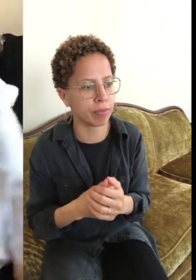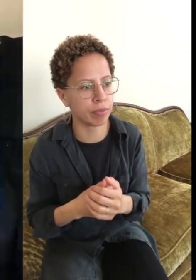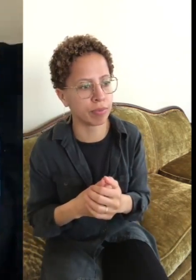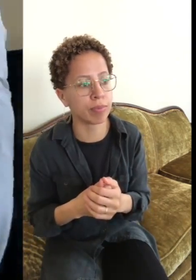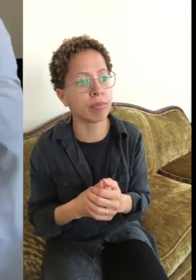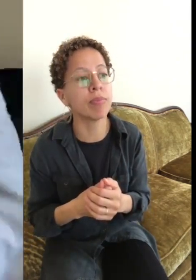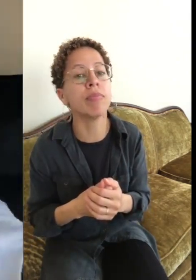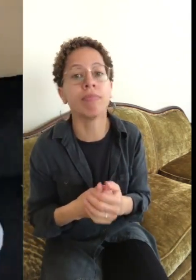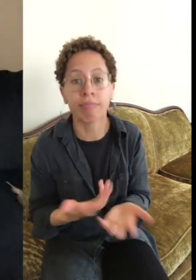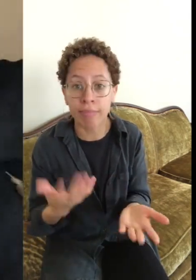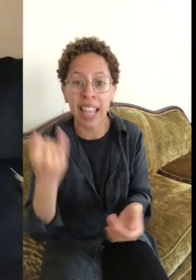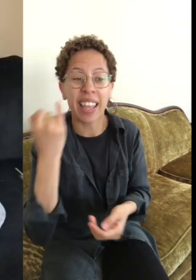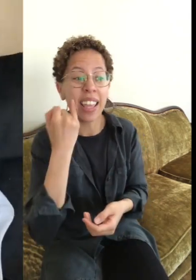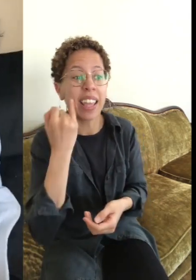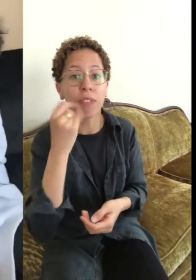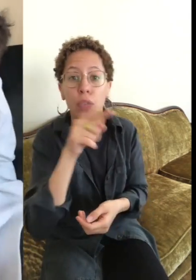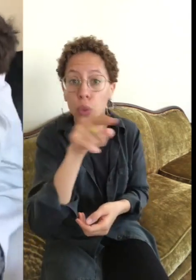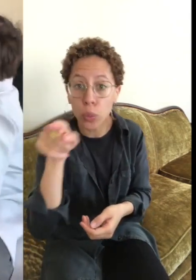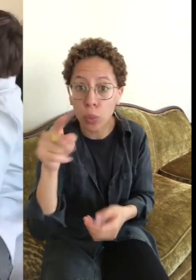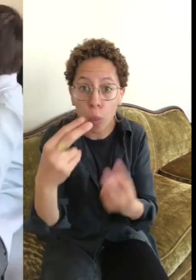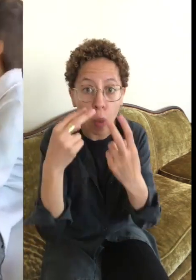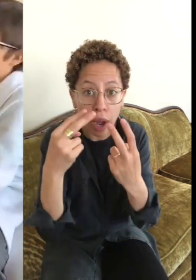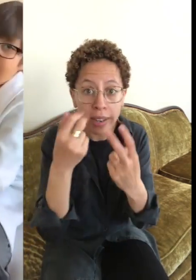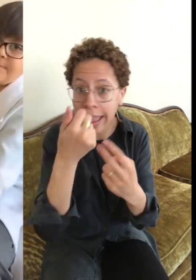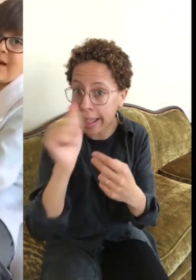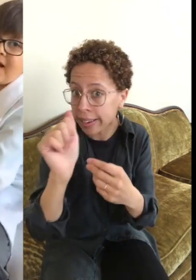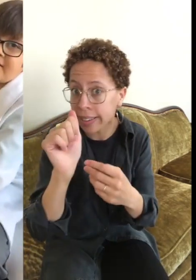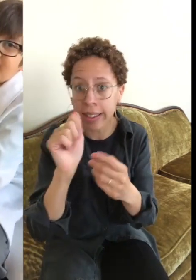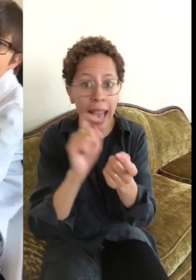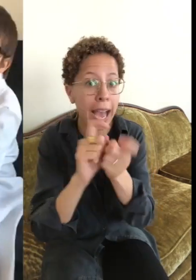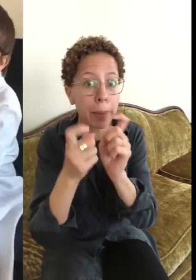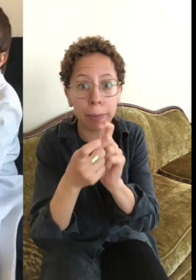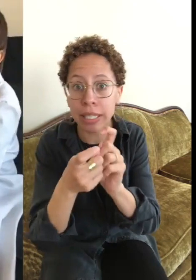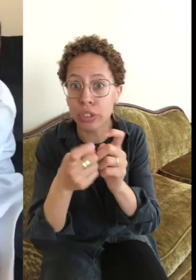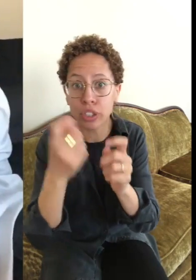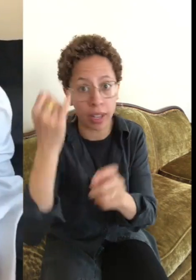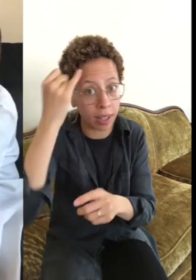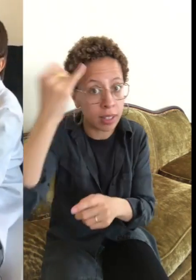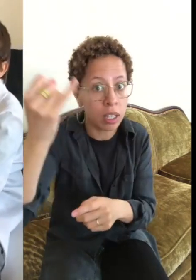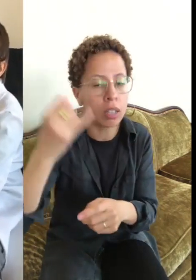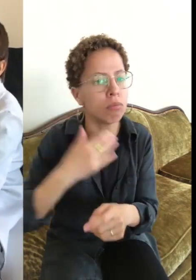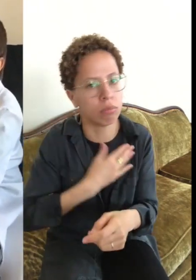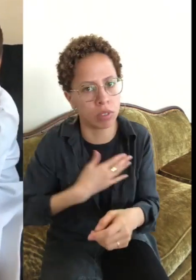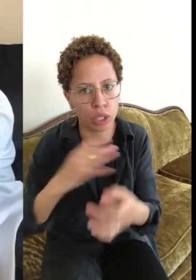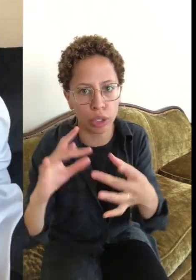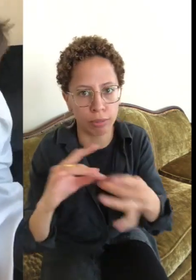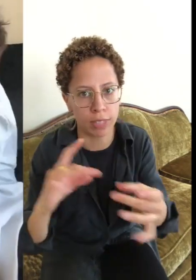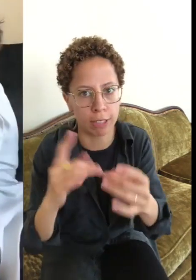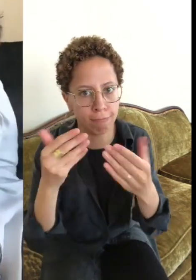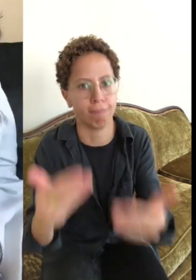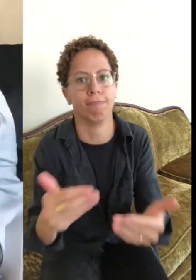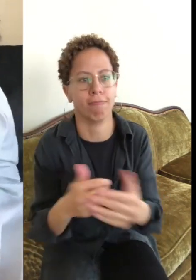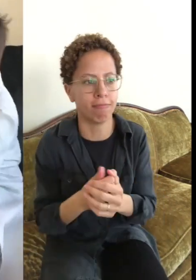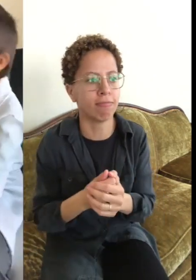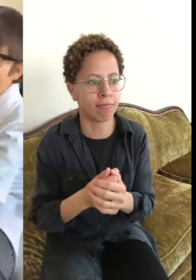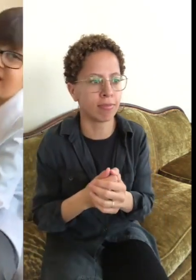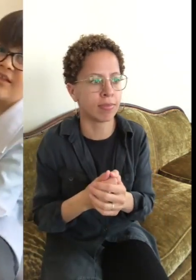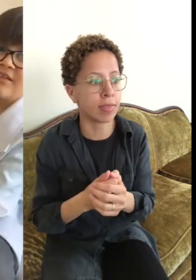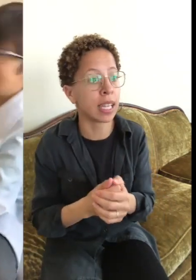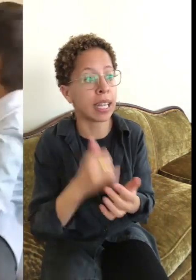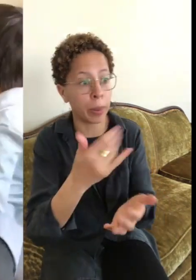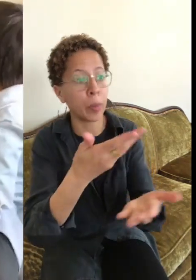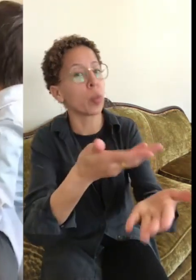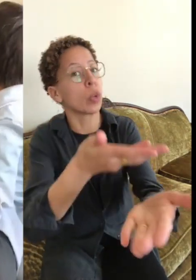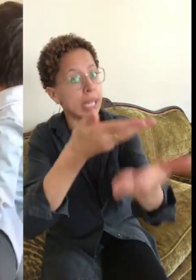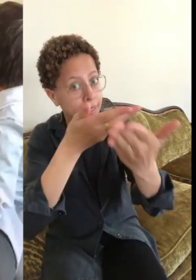folks, if you have any additional adaptation ideas, we would like to hear them. Okay, so the first one, you can bring it down. Oh, bring